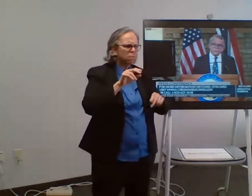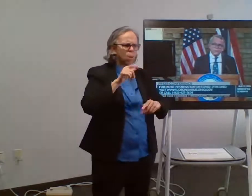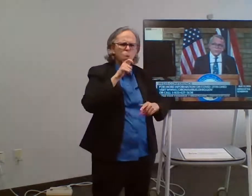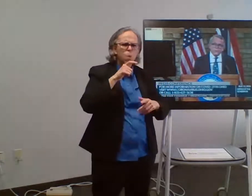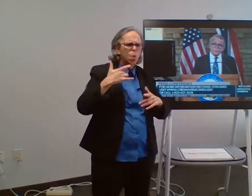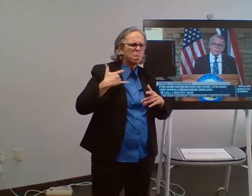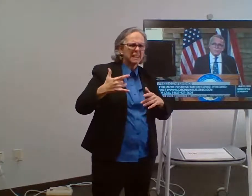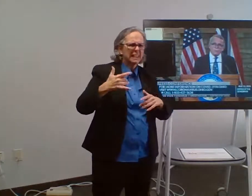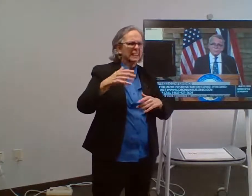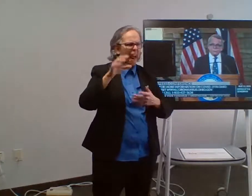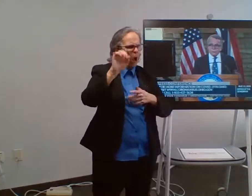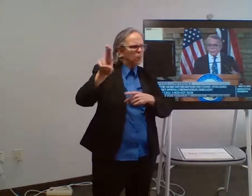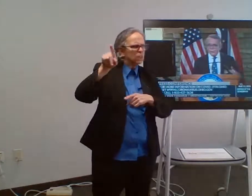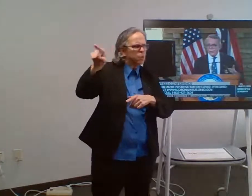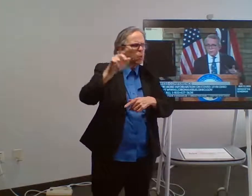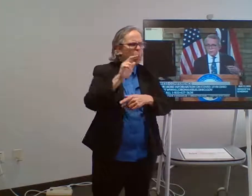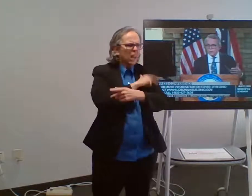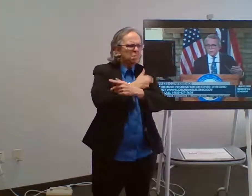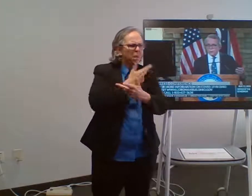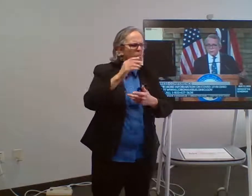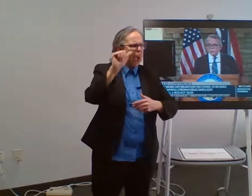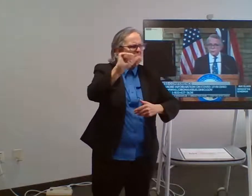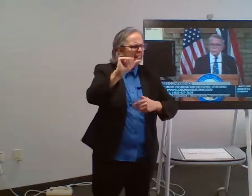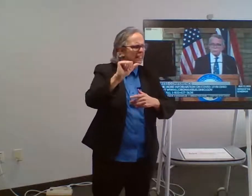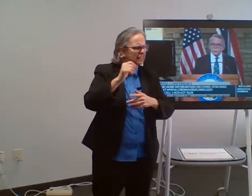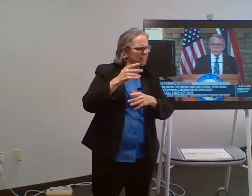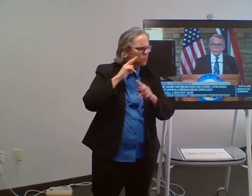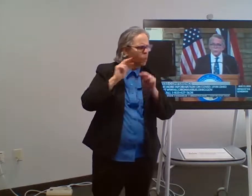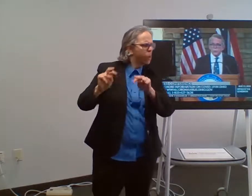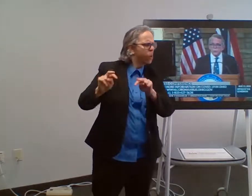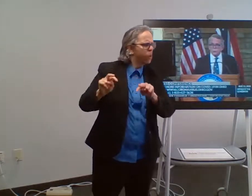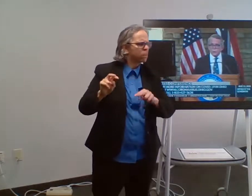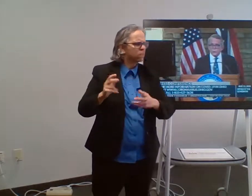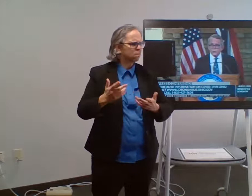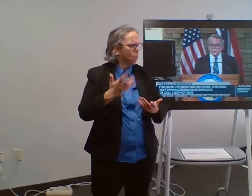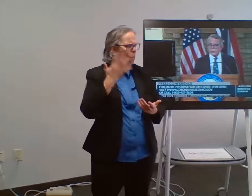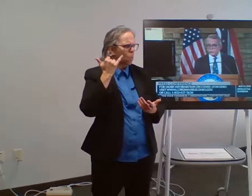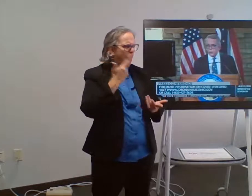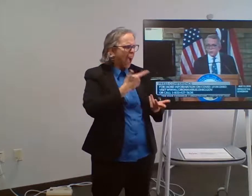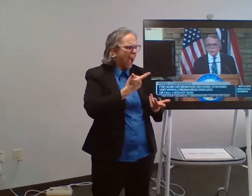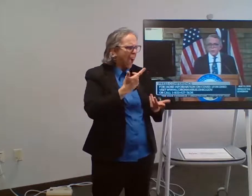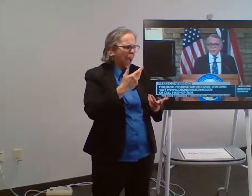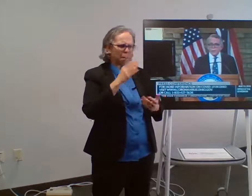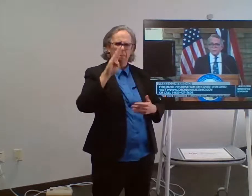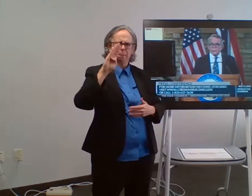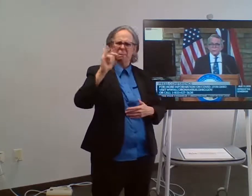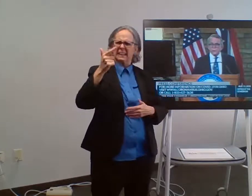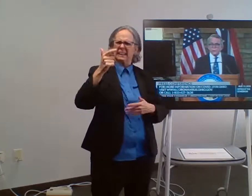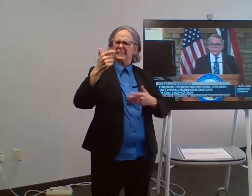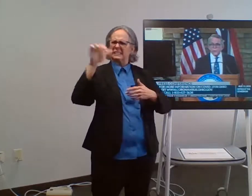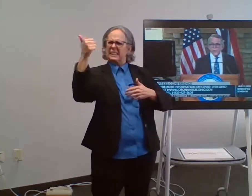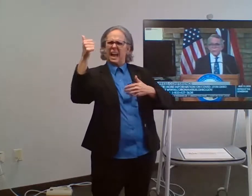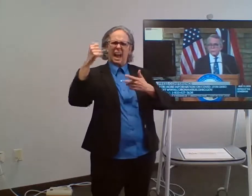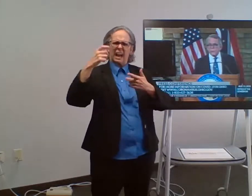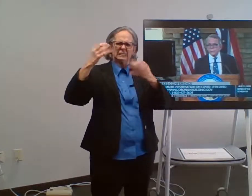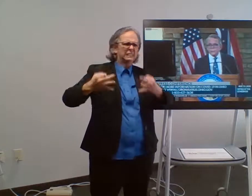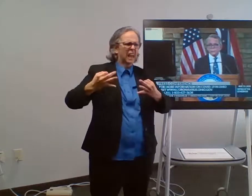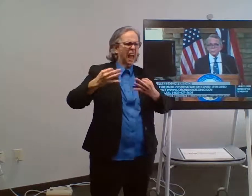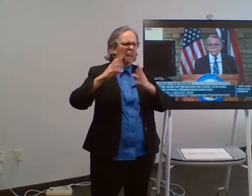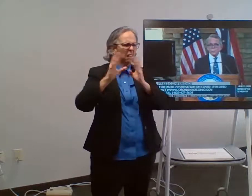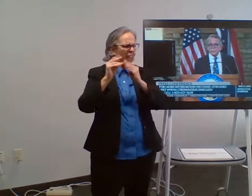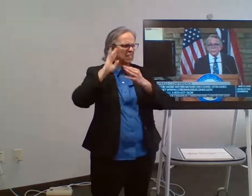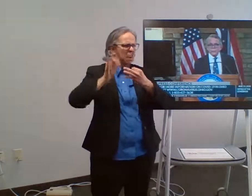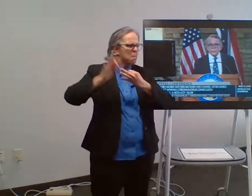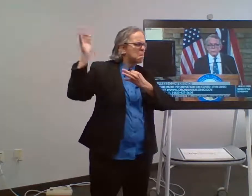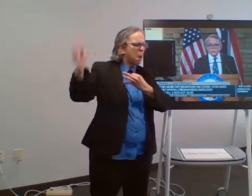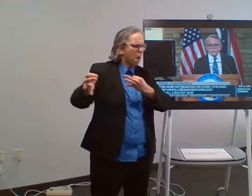have described what I would call kind of a vigorous protocol in regard to testing. And so I wonder with the athletes, and